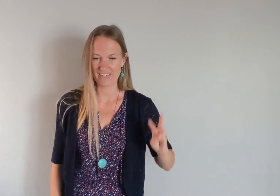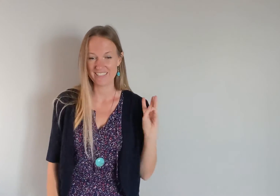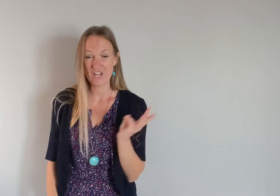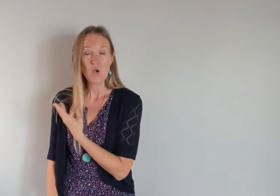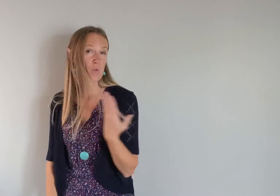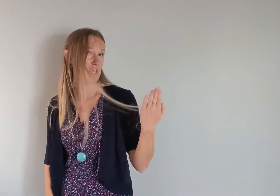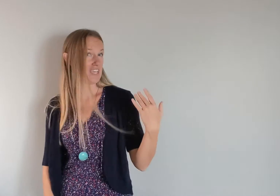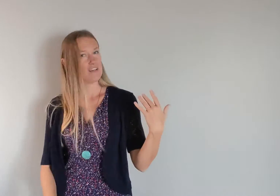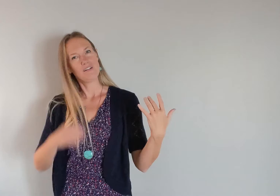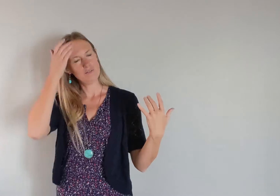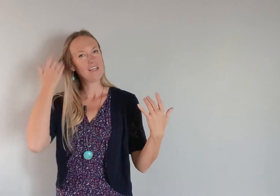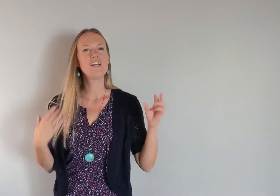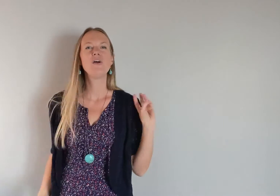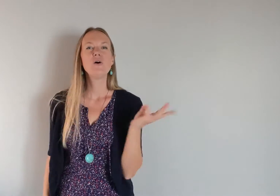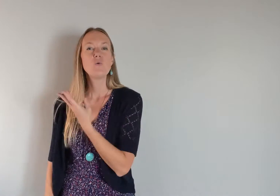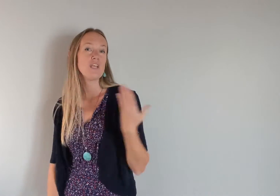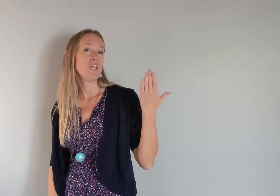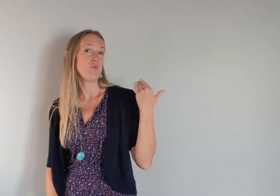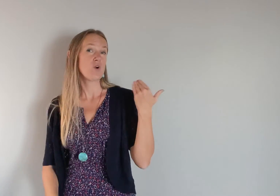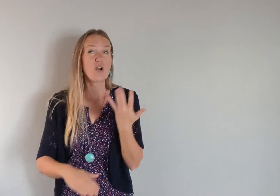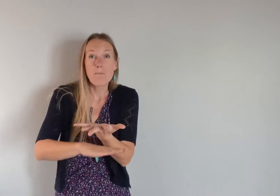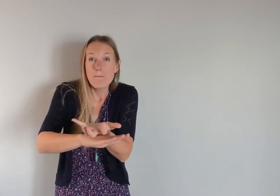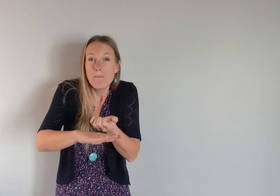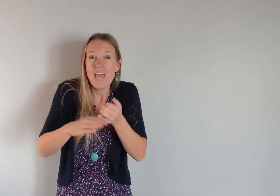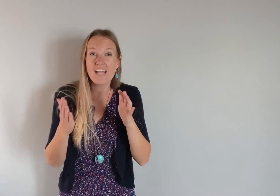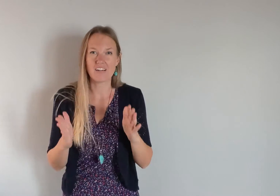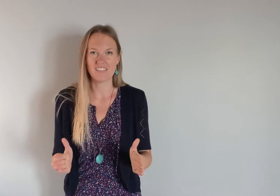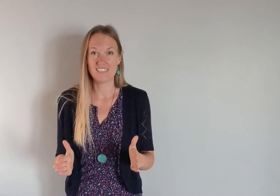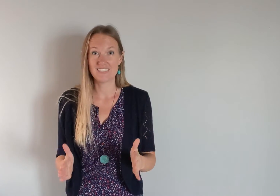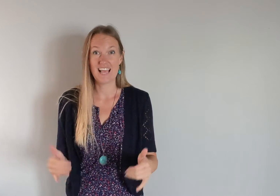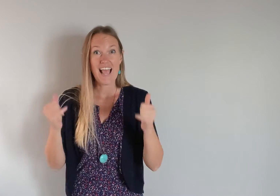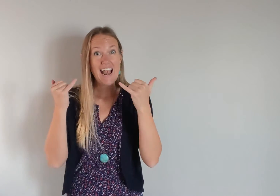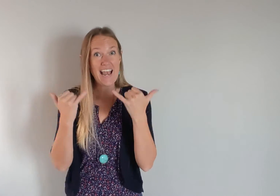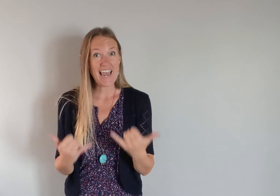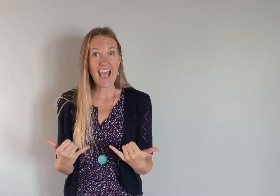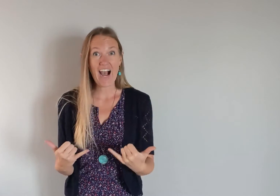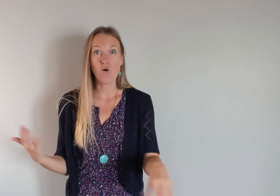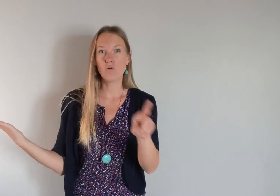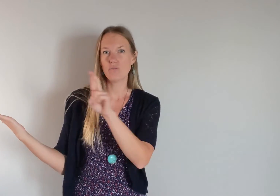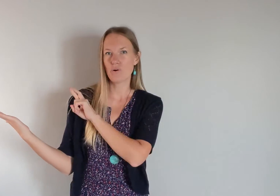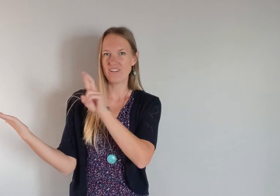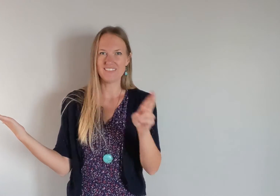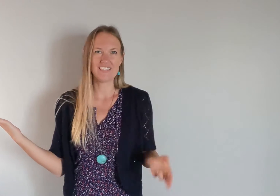bridge. We were beggars. Now we're